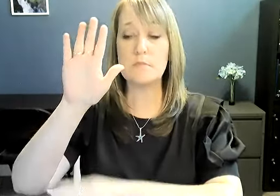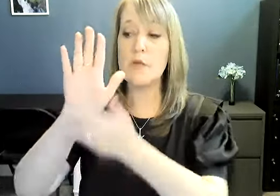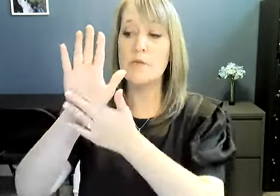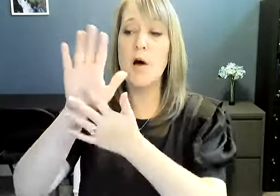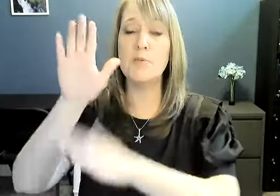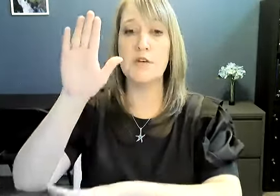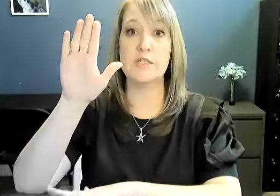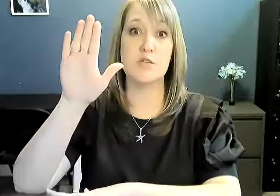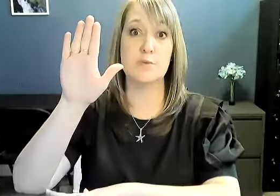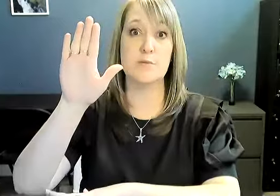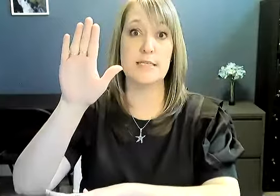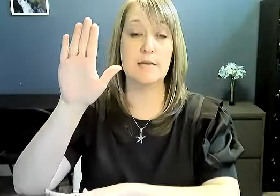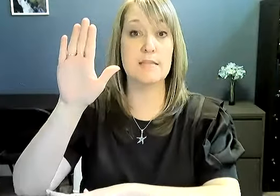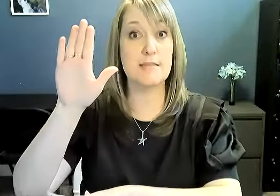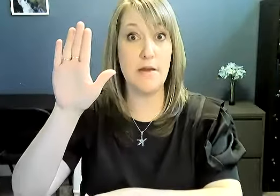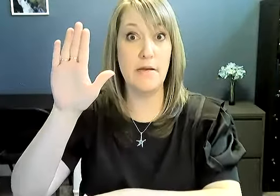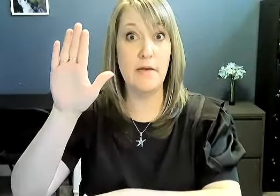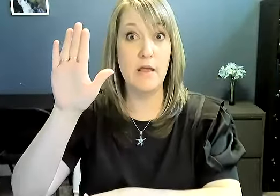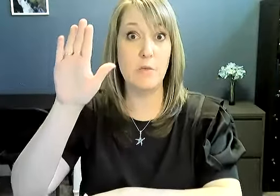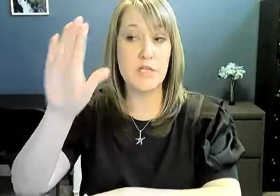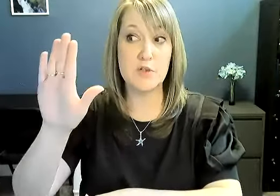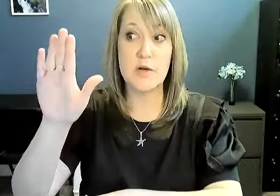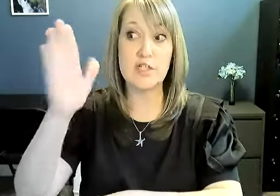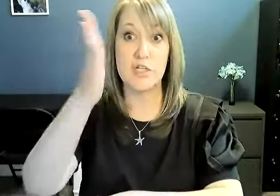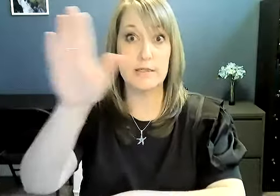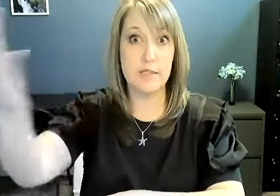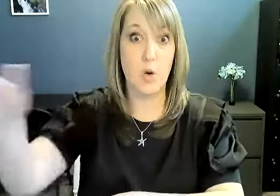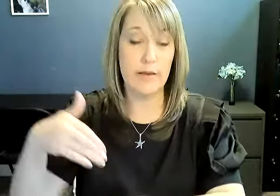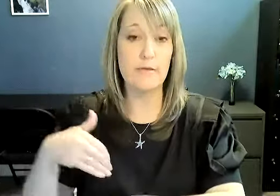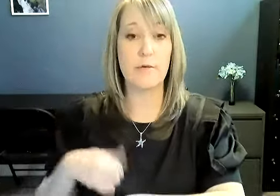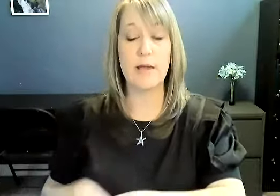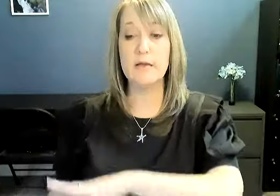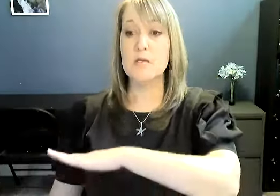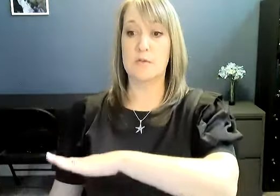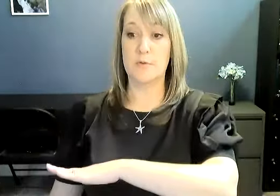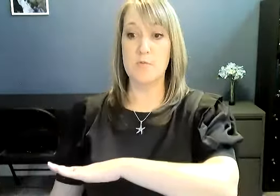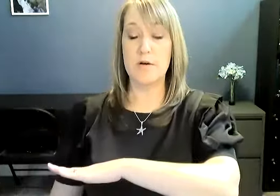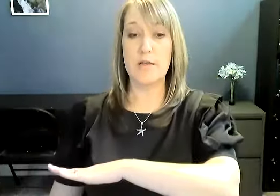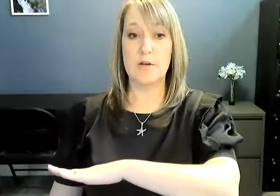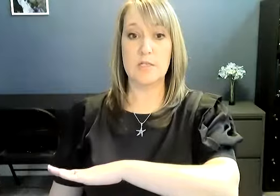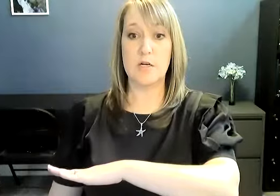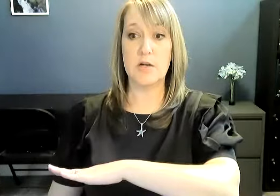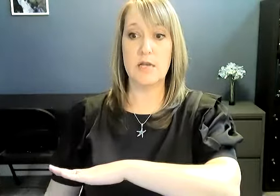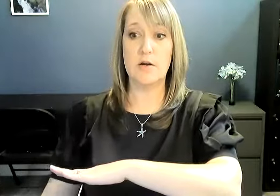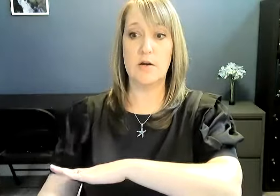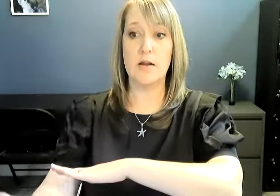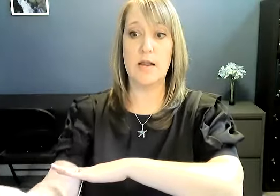the palm of your hand is going to represent the sun in whichever direction it's going. Okay, so for morning, you're going to start here, and